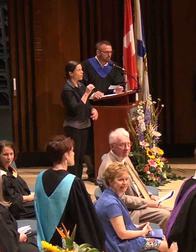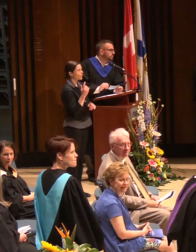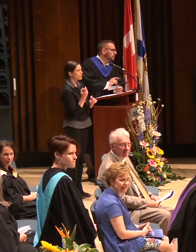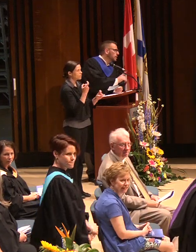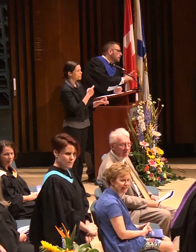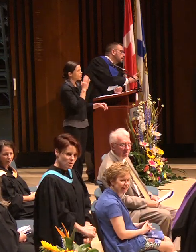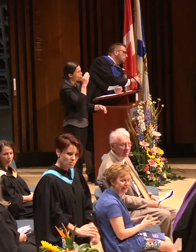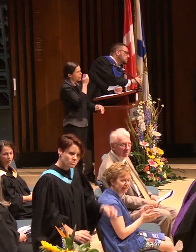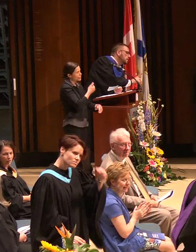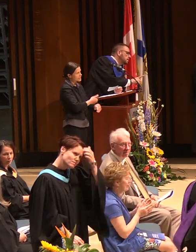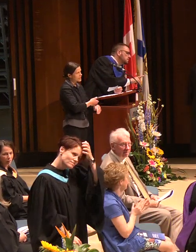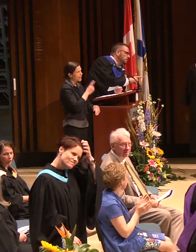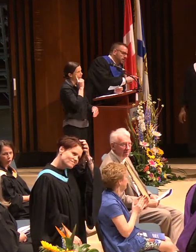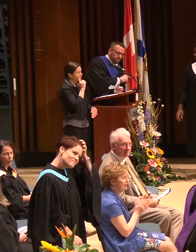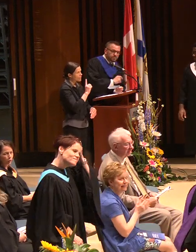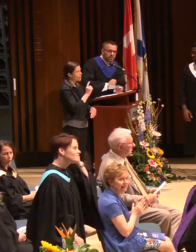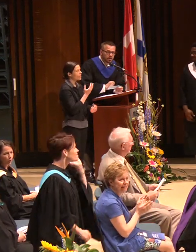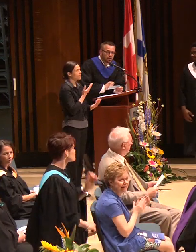Services.